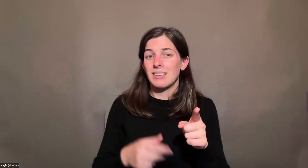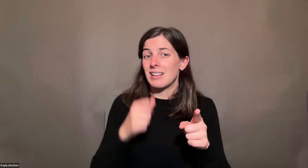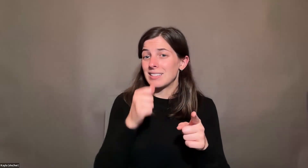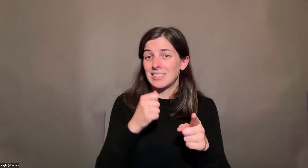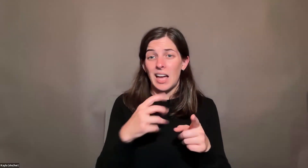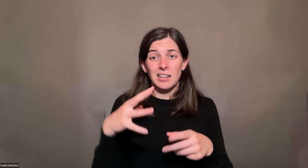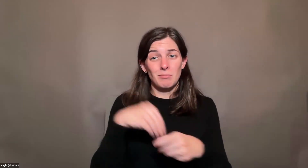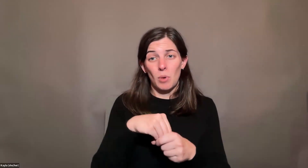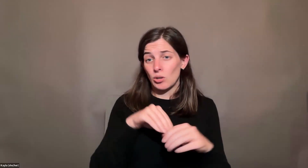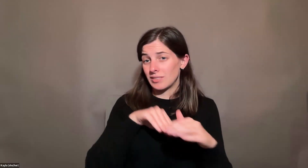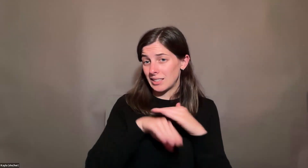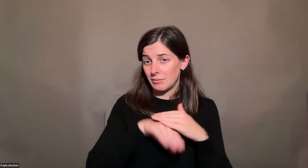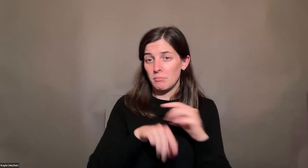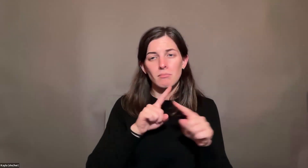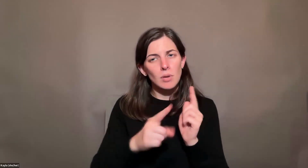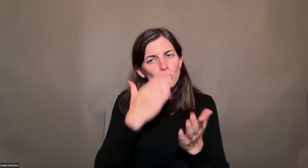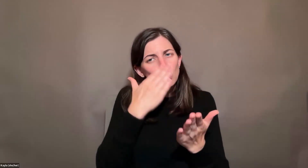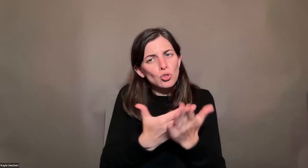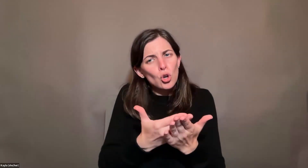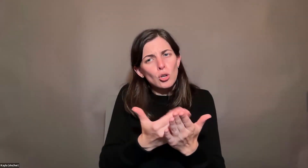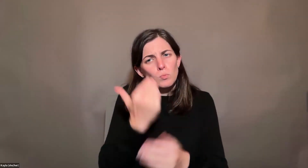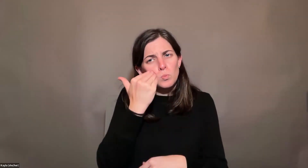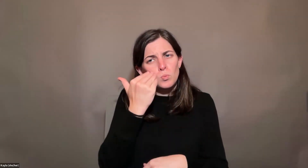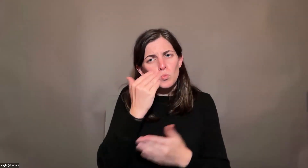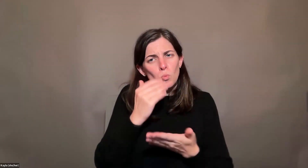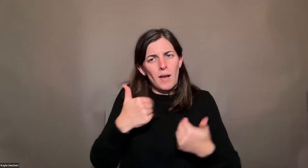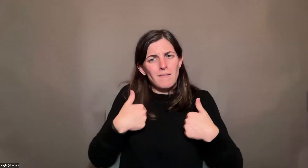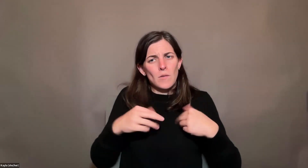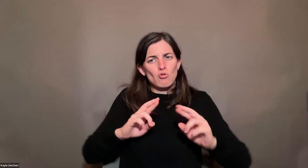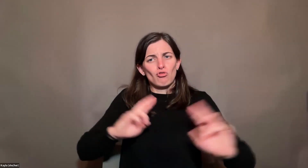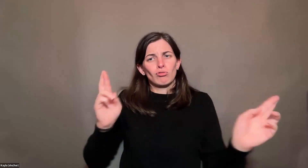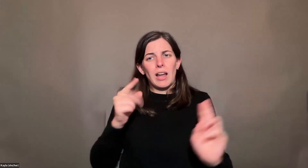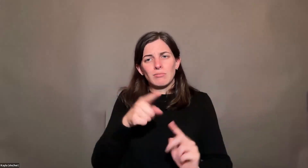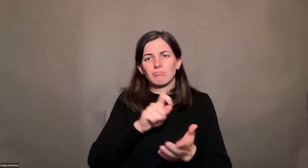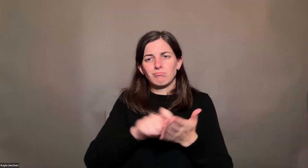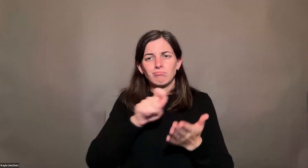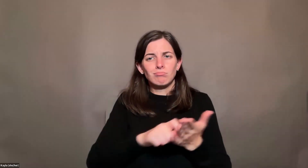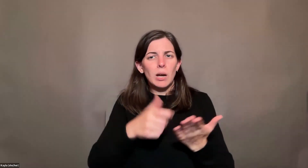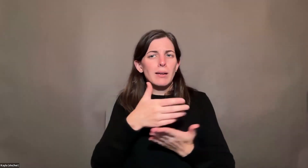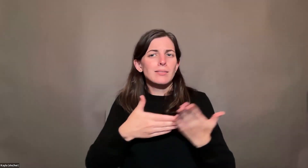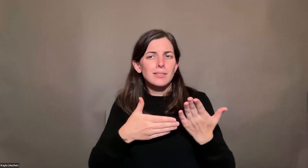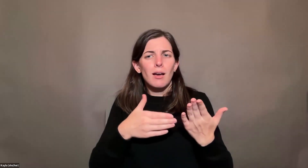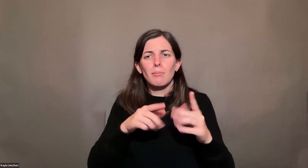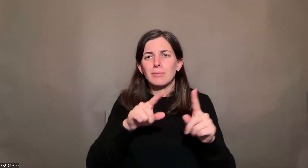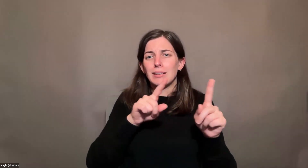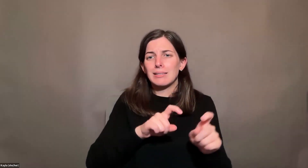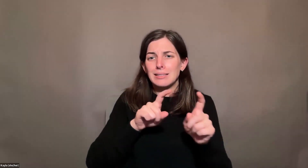it is good to have, good to write some actually writing some test case regarding your